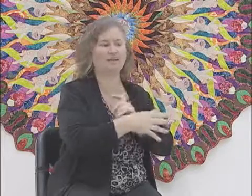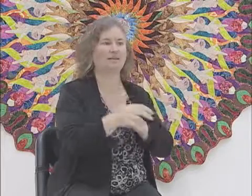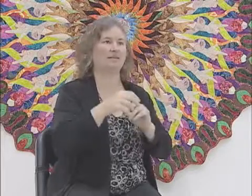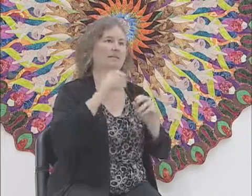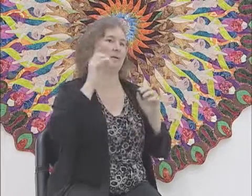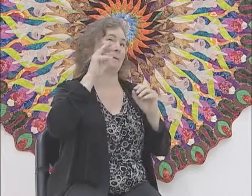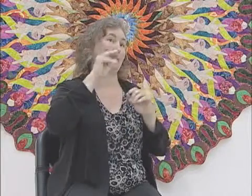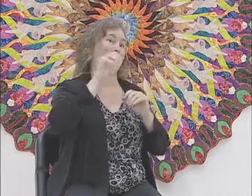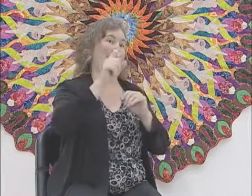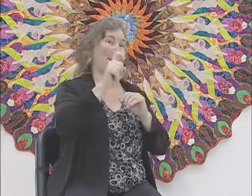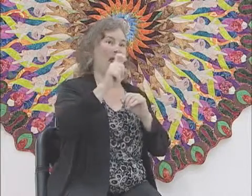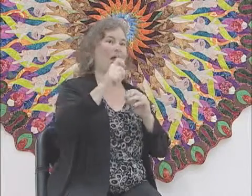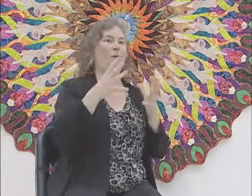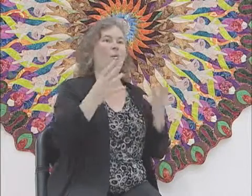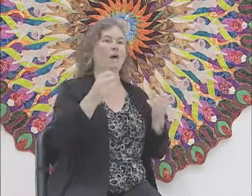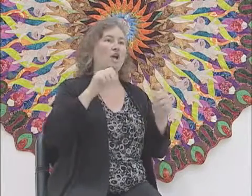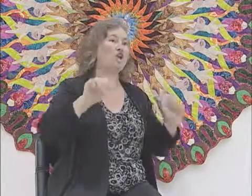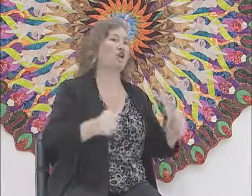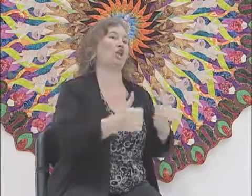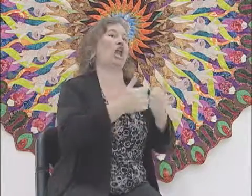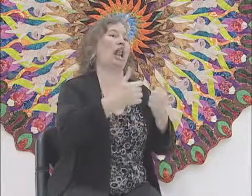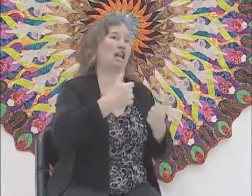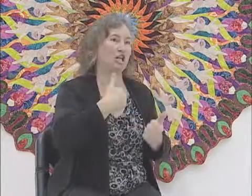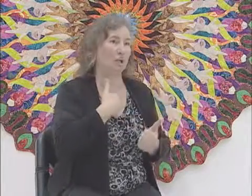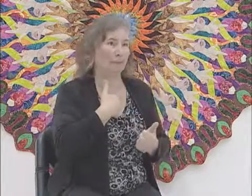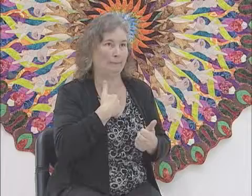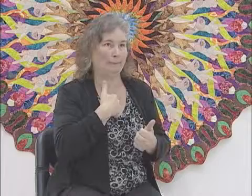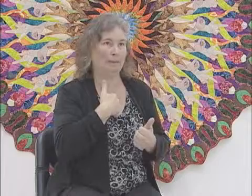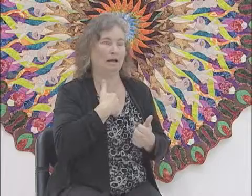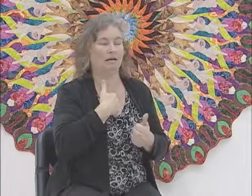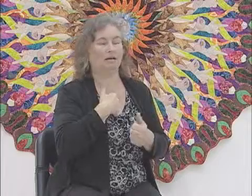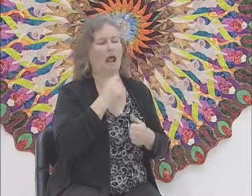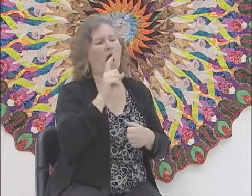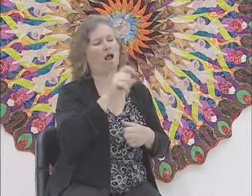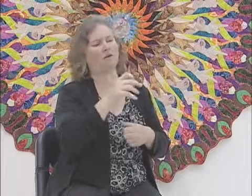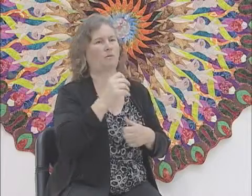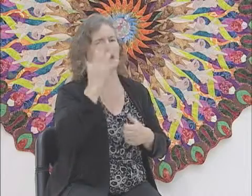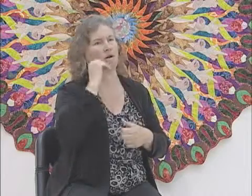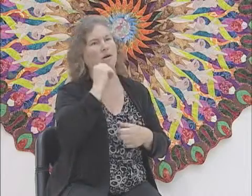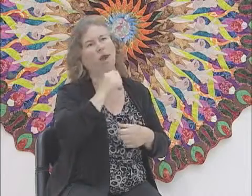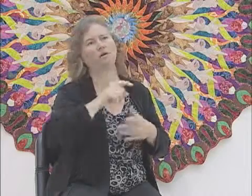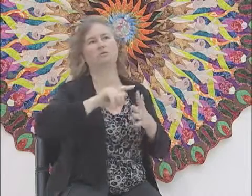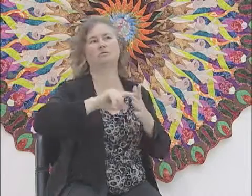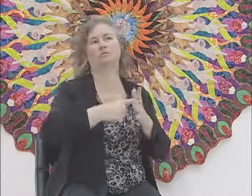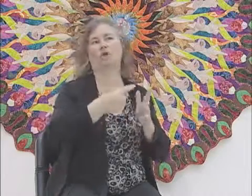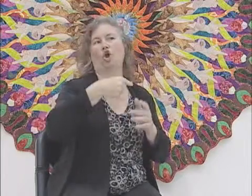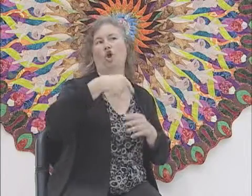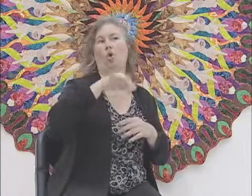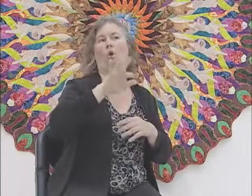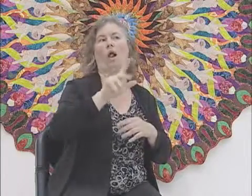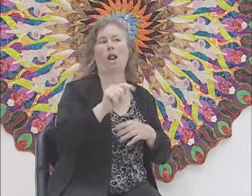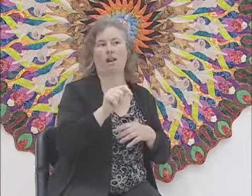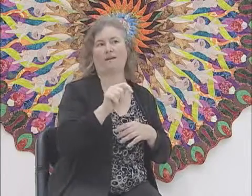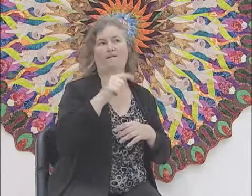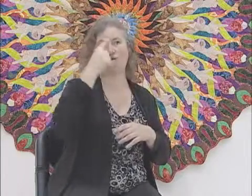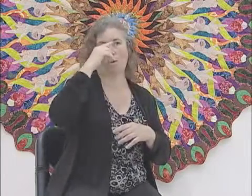learn right away and become good at it. Max wanted to challenge me. So he said, "Hey, why don't you start